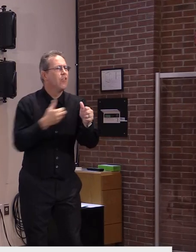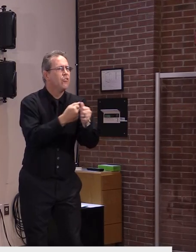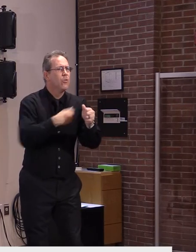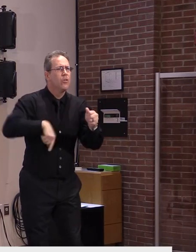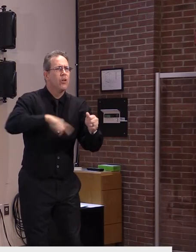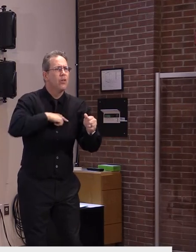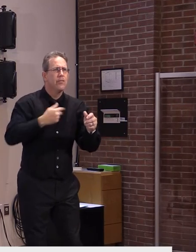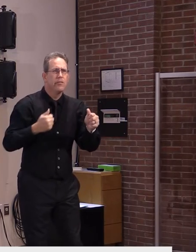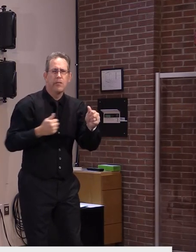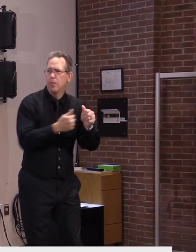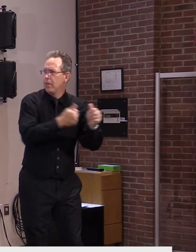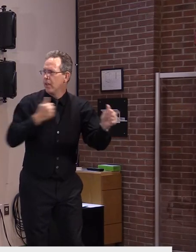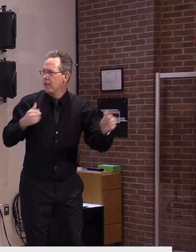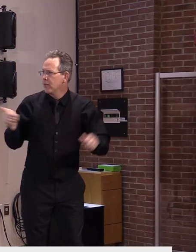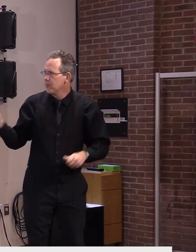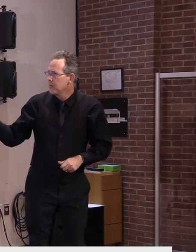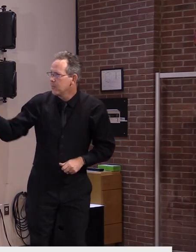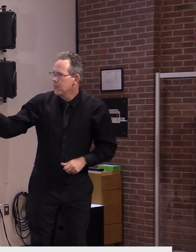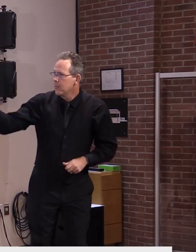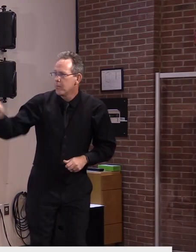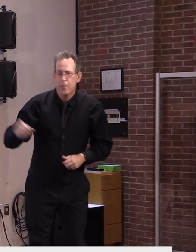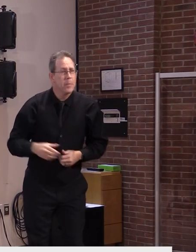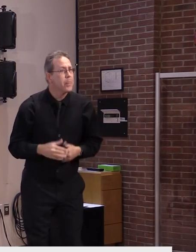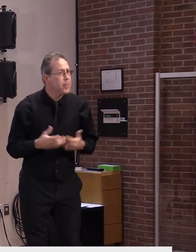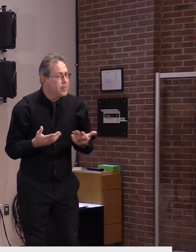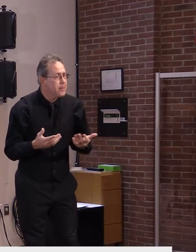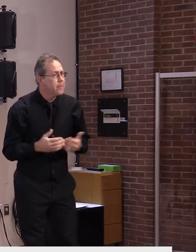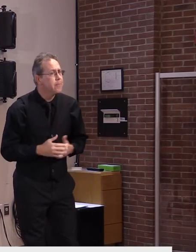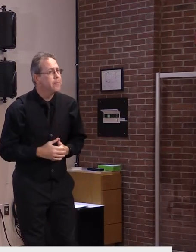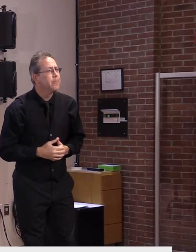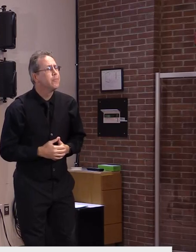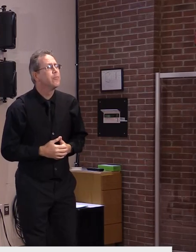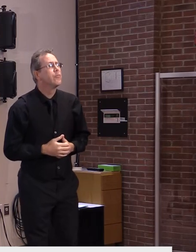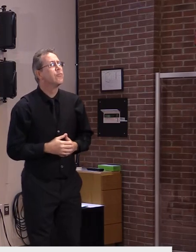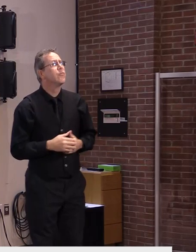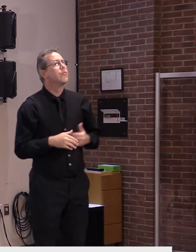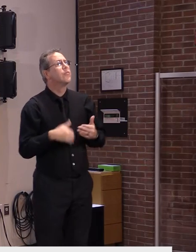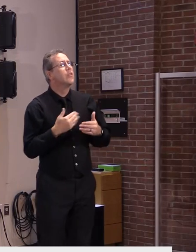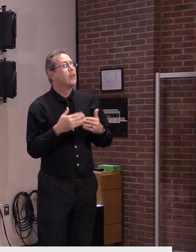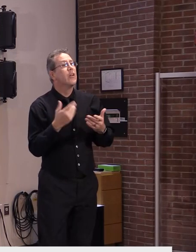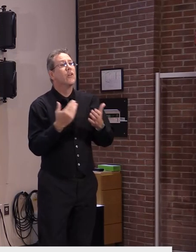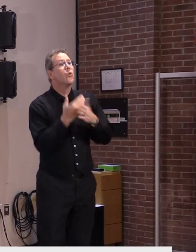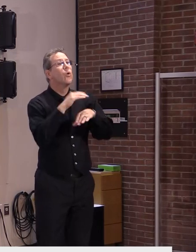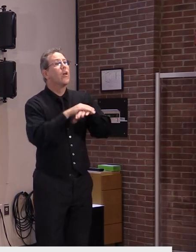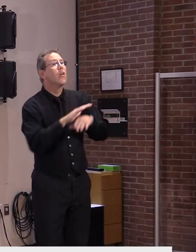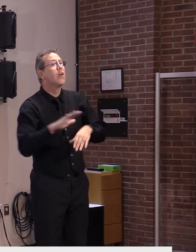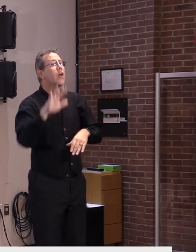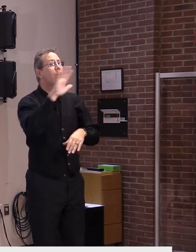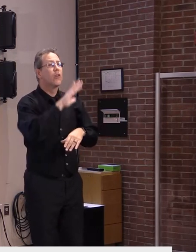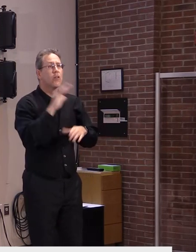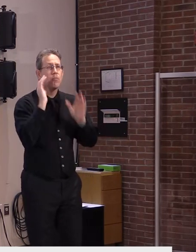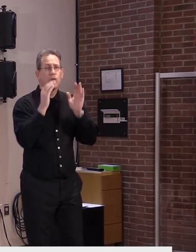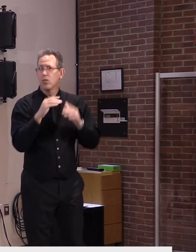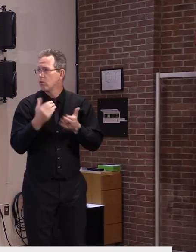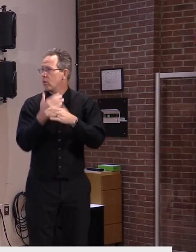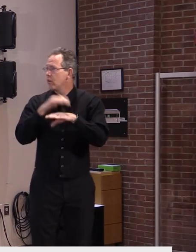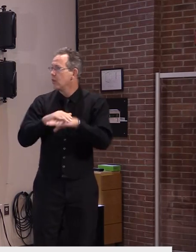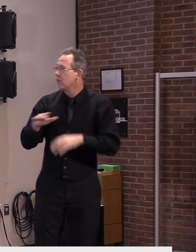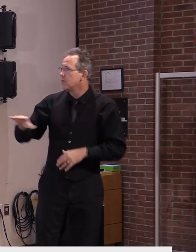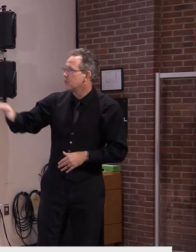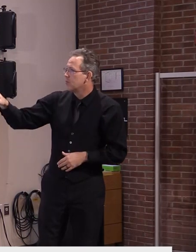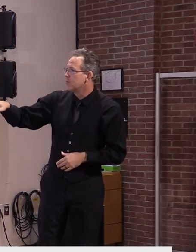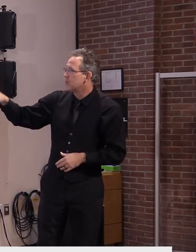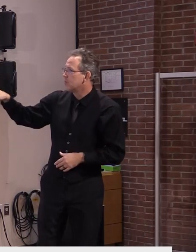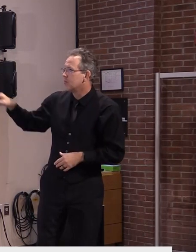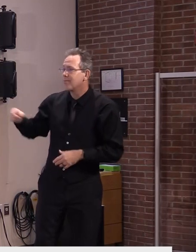you see Vermont in there specifically, you can see we're a little higher in the case counts, but continue to remain right on point in terms of the number of fatalities